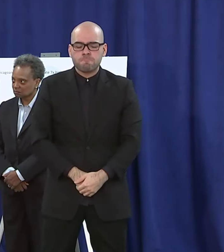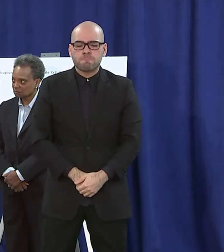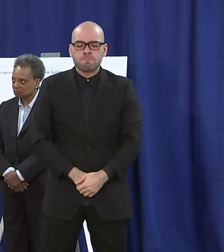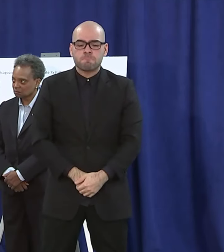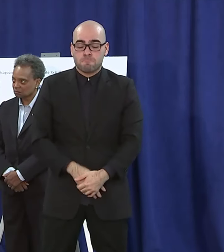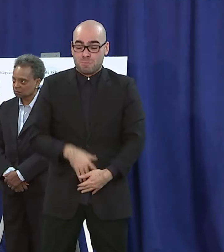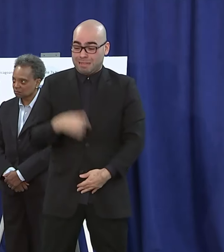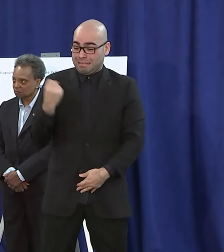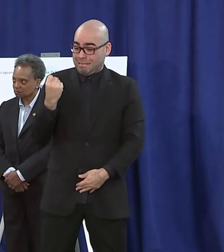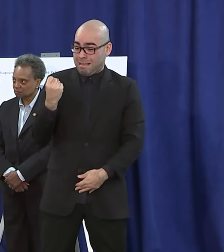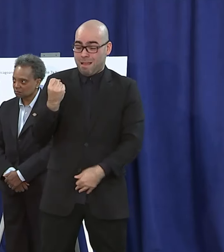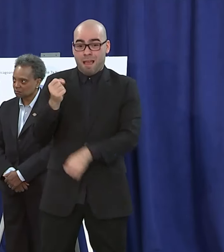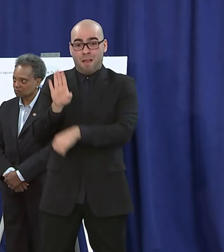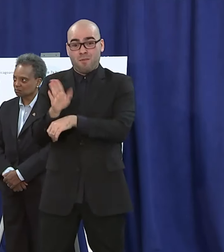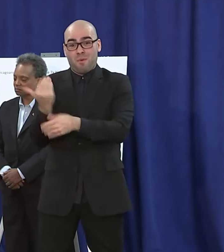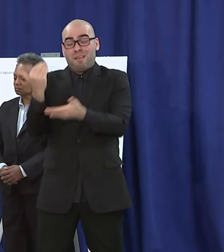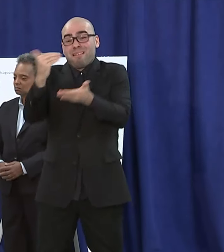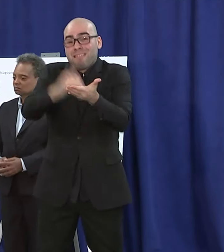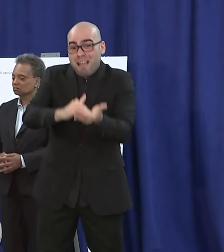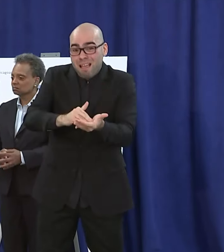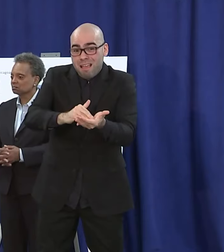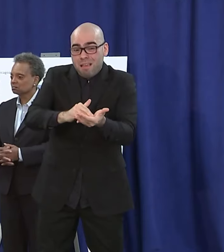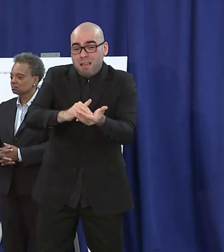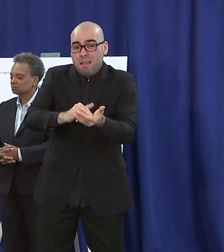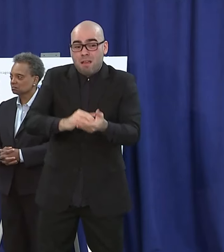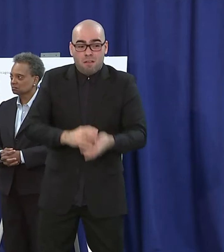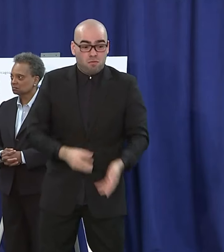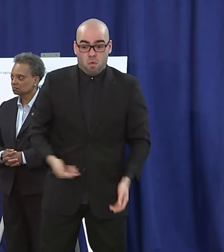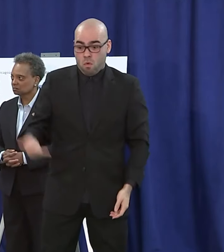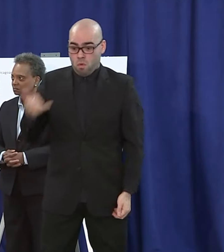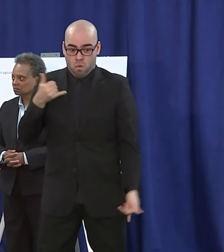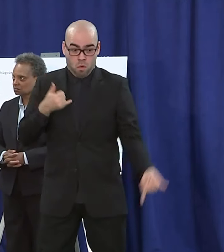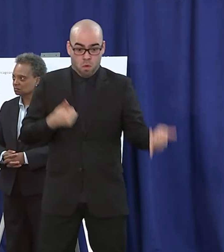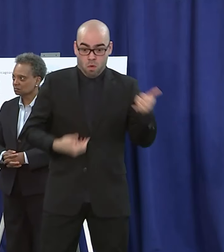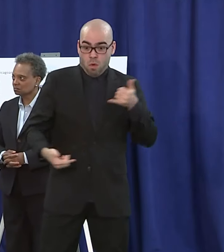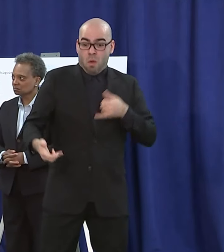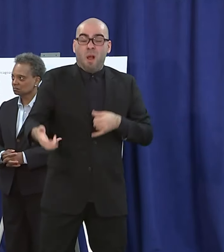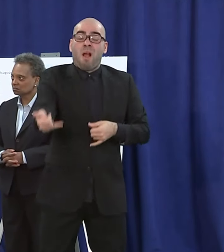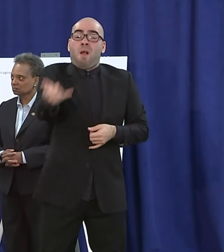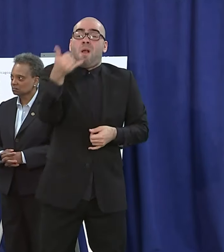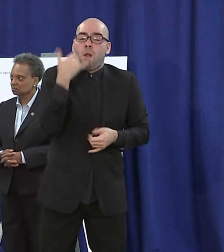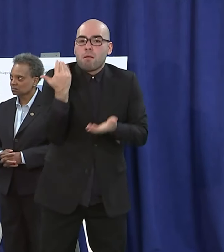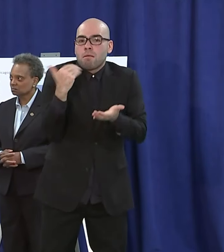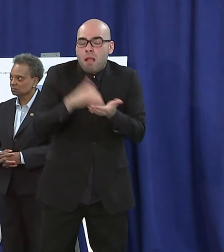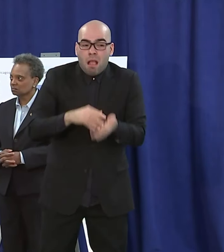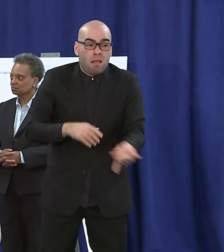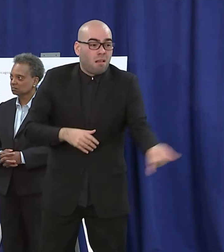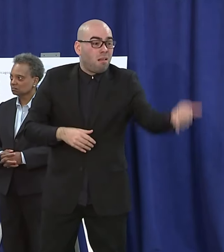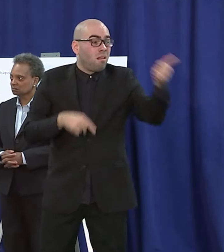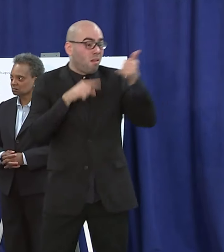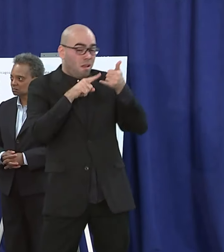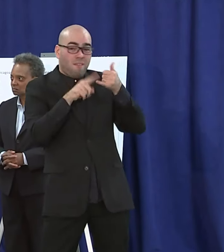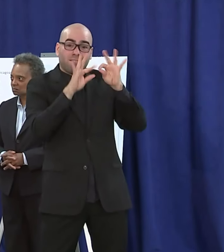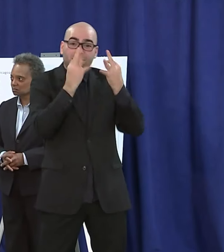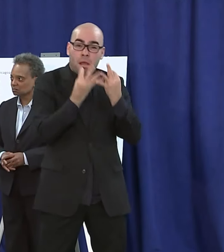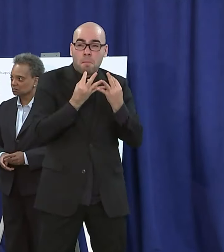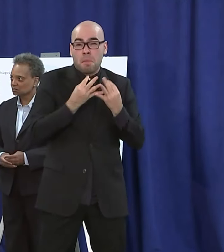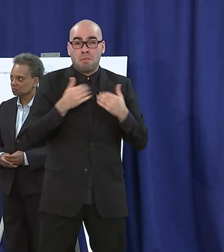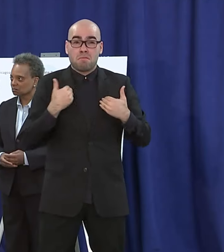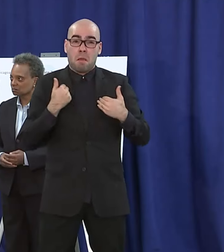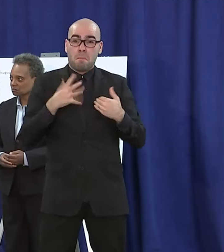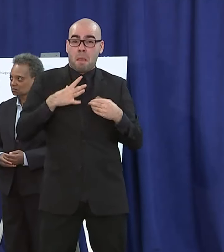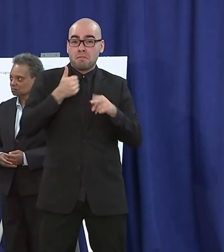Saturday afternoon, I got another call from family of our church, young man about 55 years